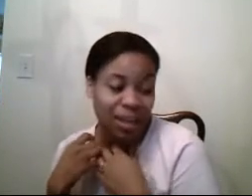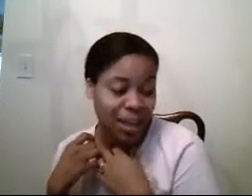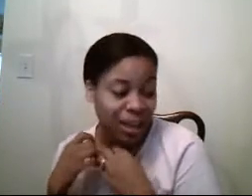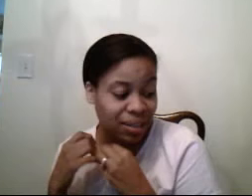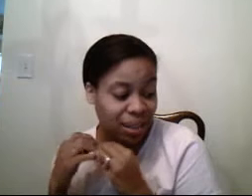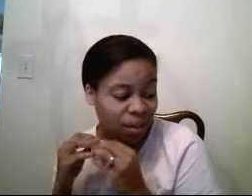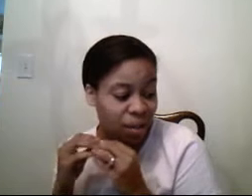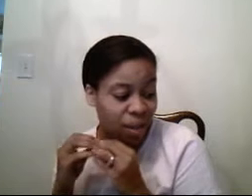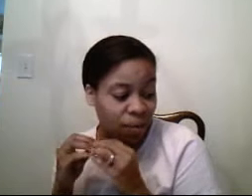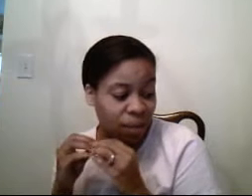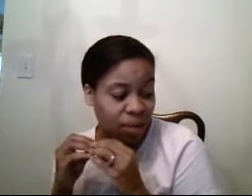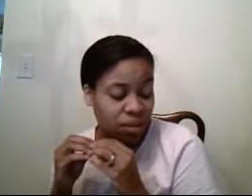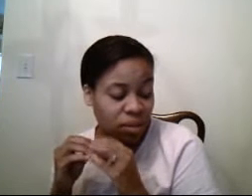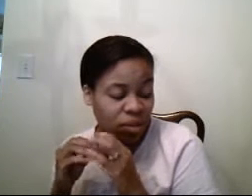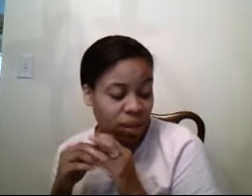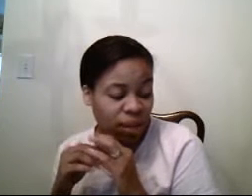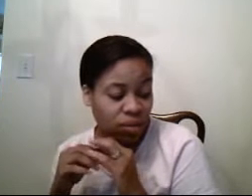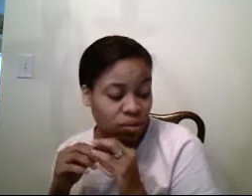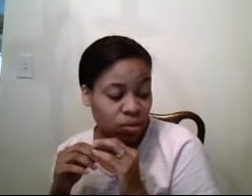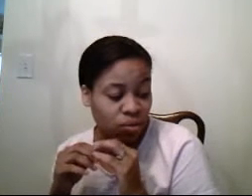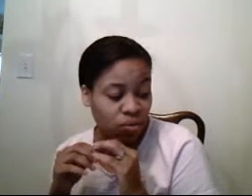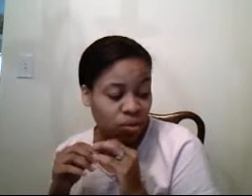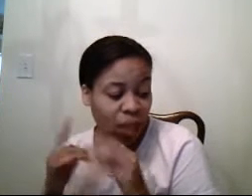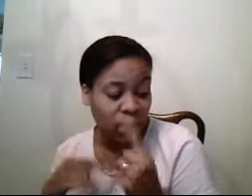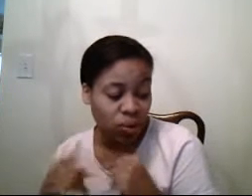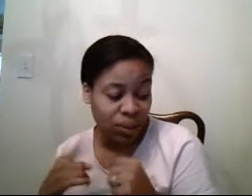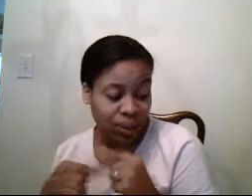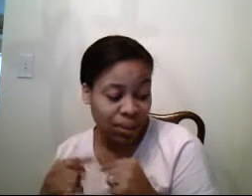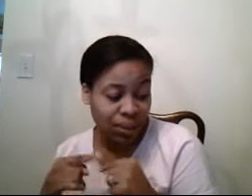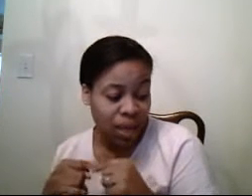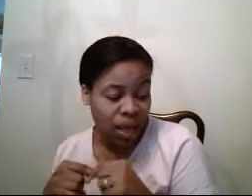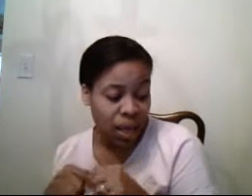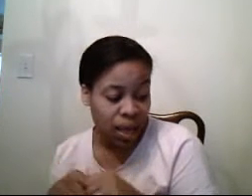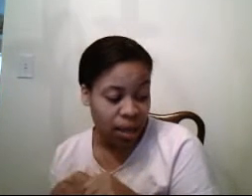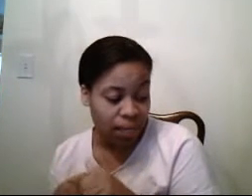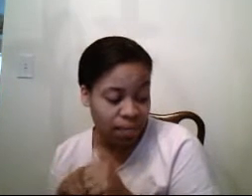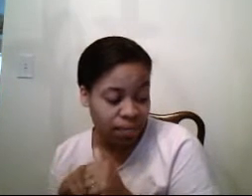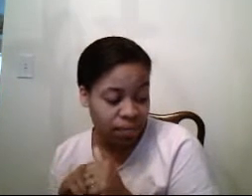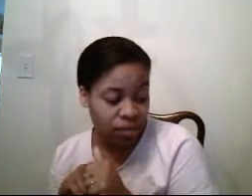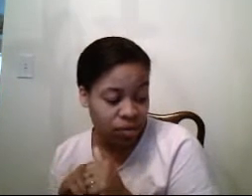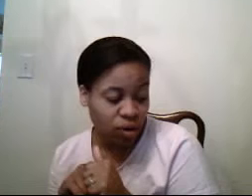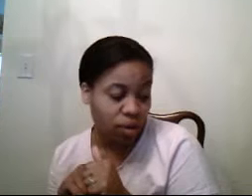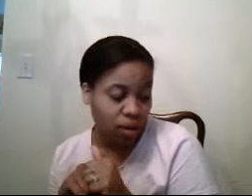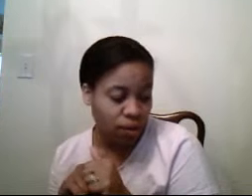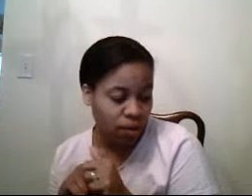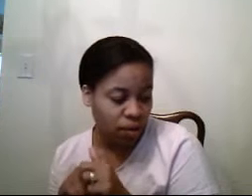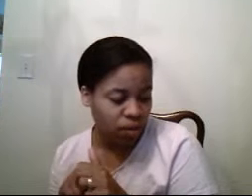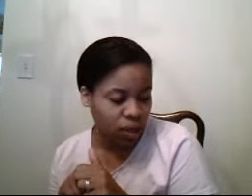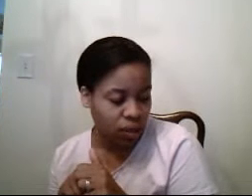in ASL when it comes to your lexical sign choices? Trying to think of other